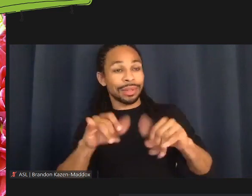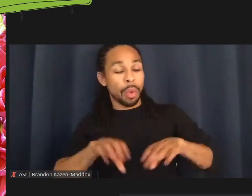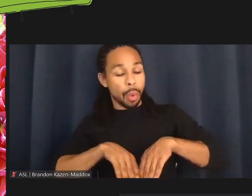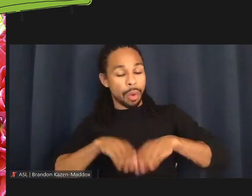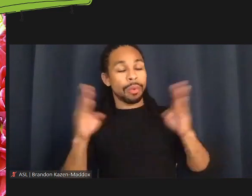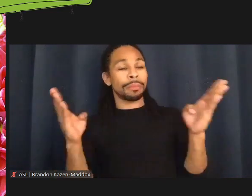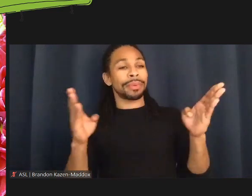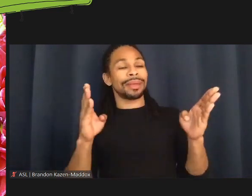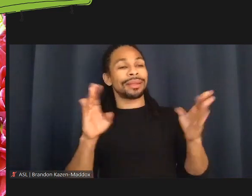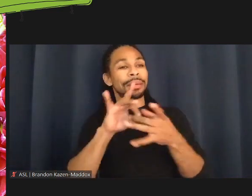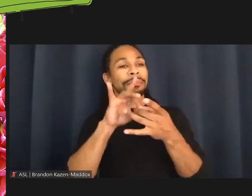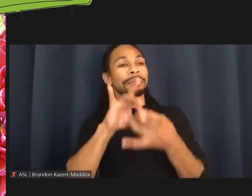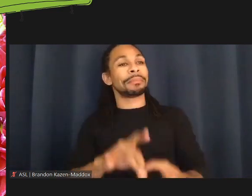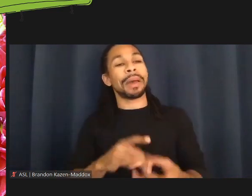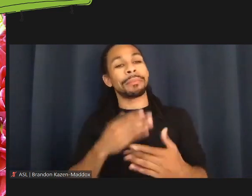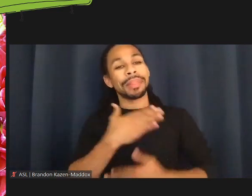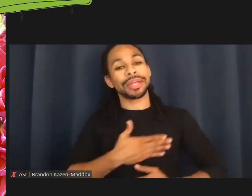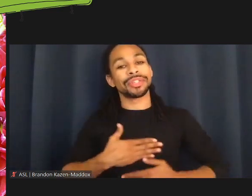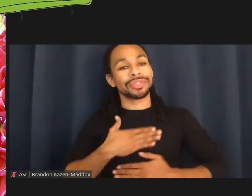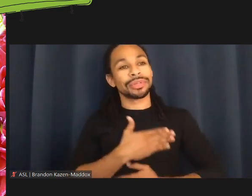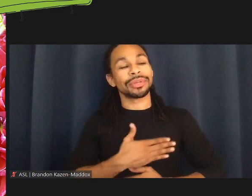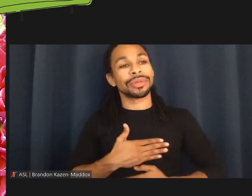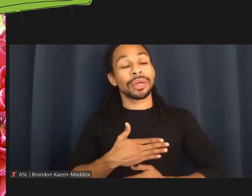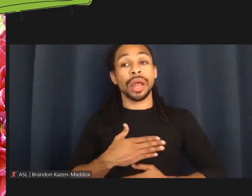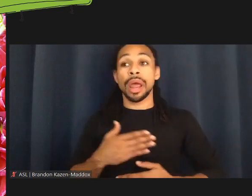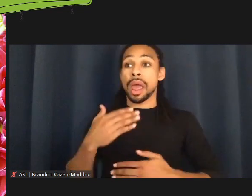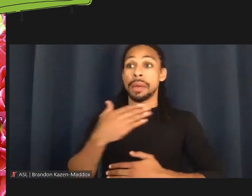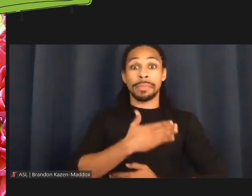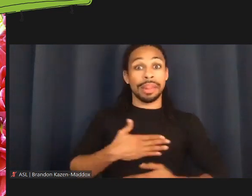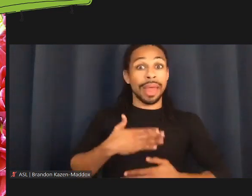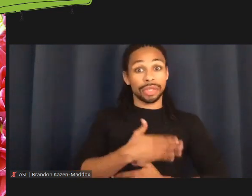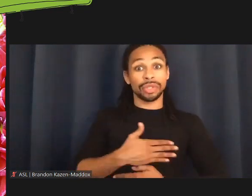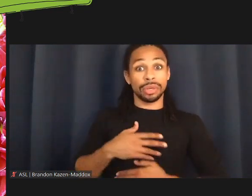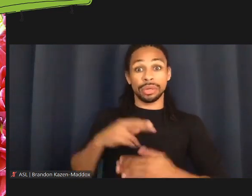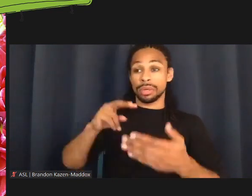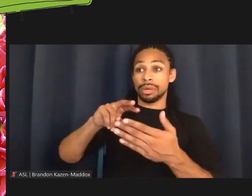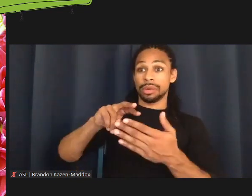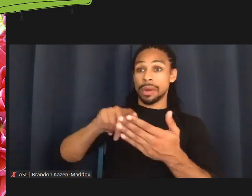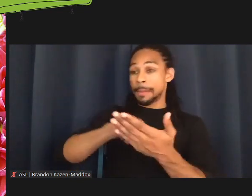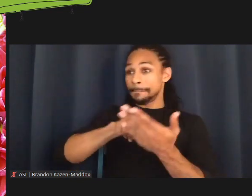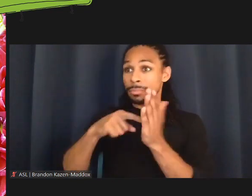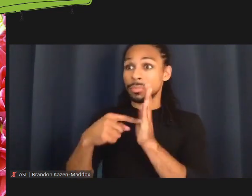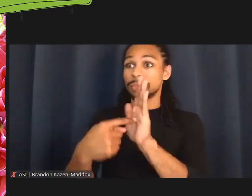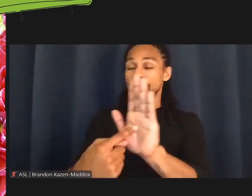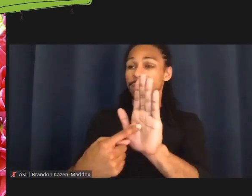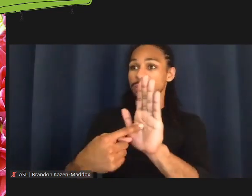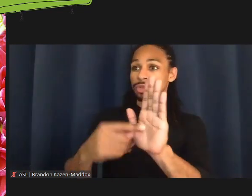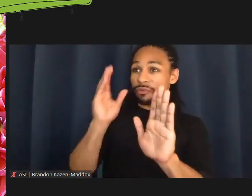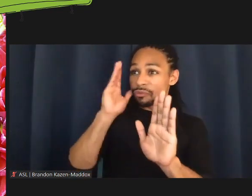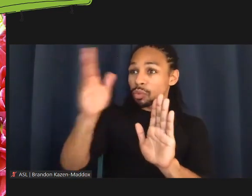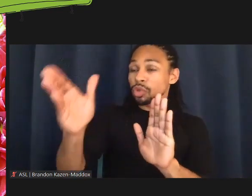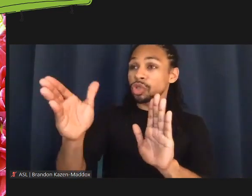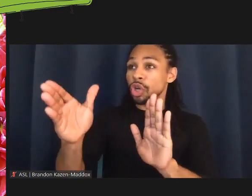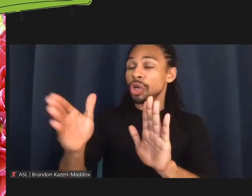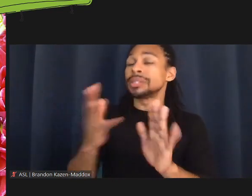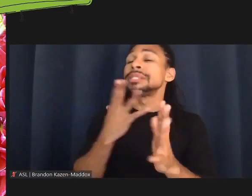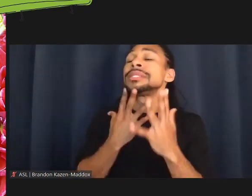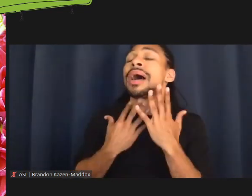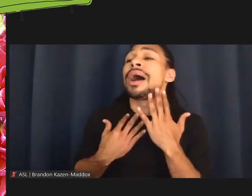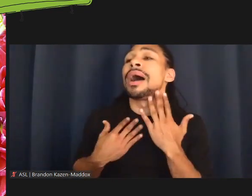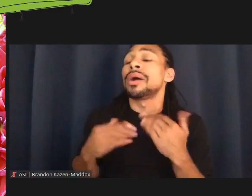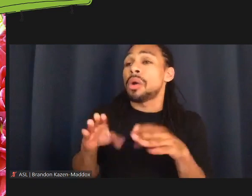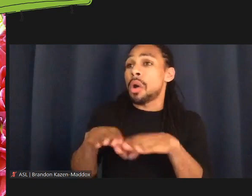Because pleasure portends future desire open. After parades make